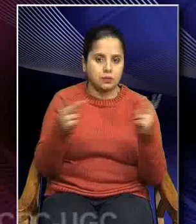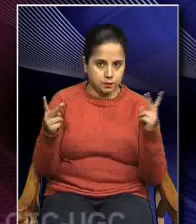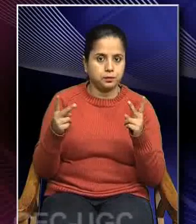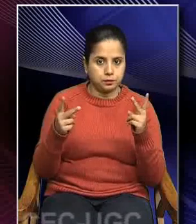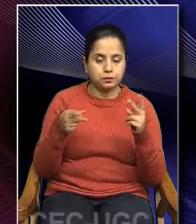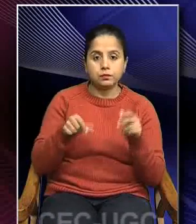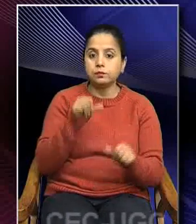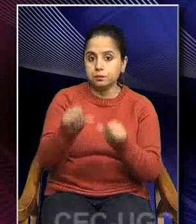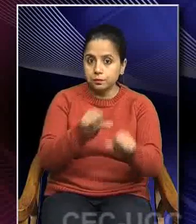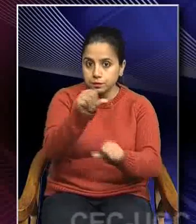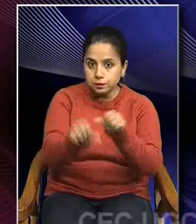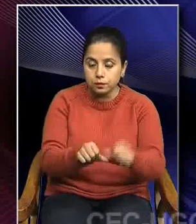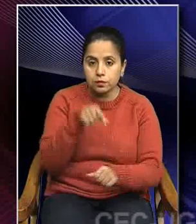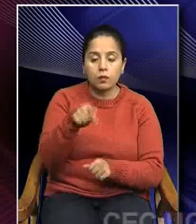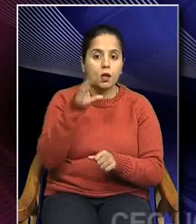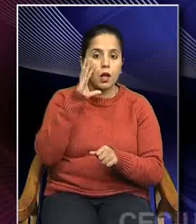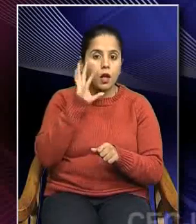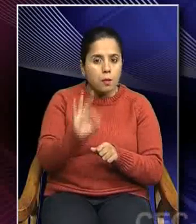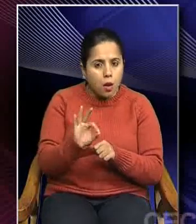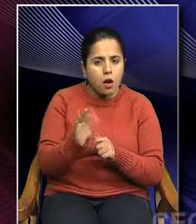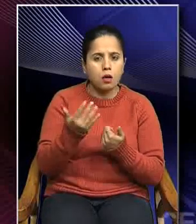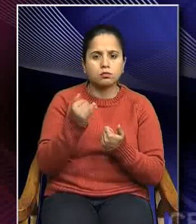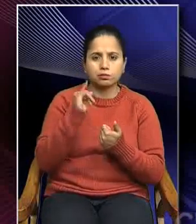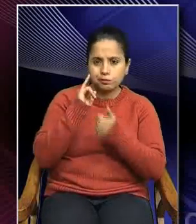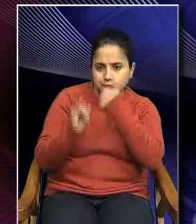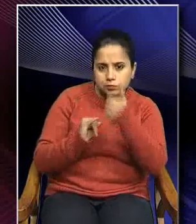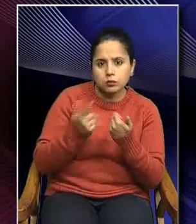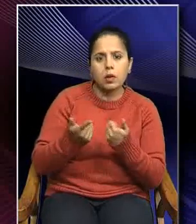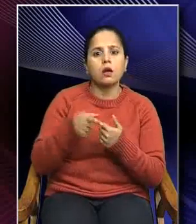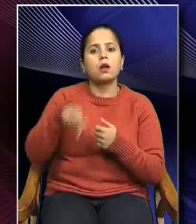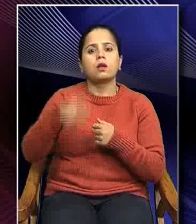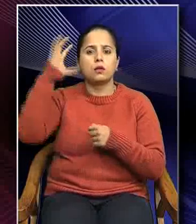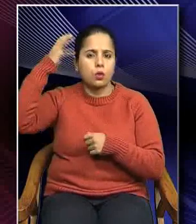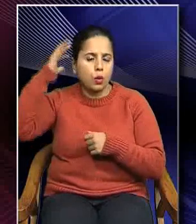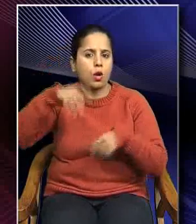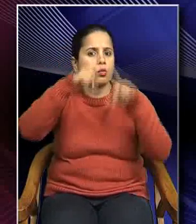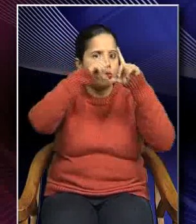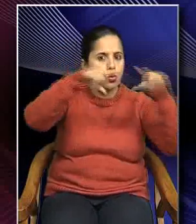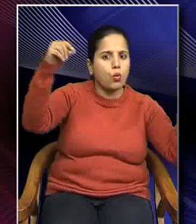the processes, the key processes, the critical processes, say the sun, the moon, the light,